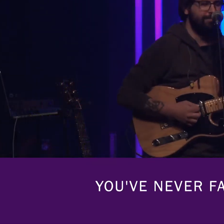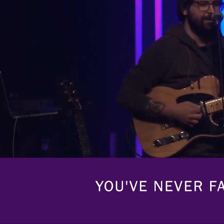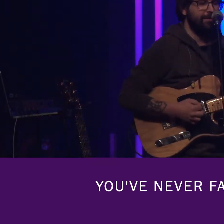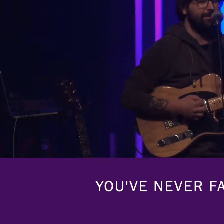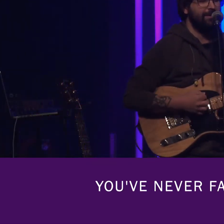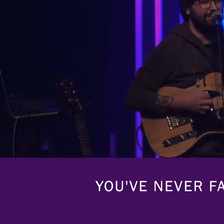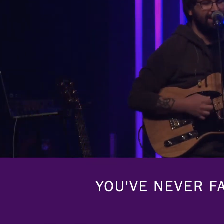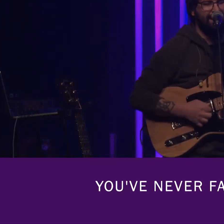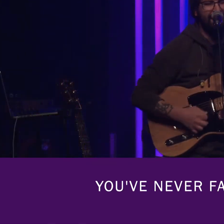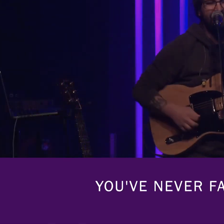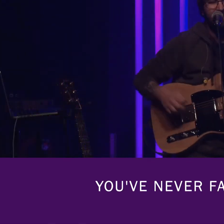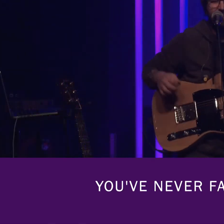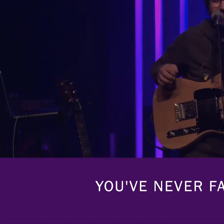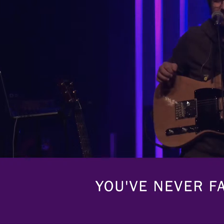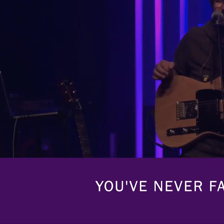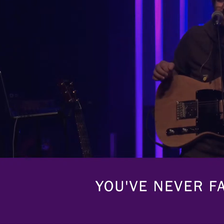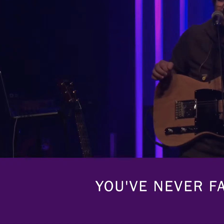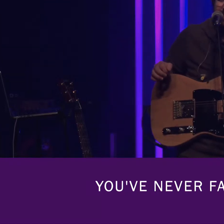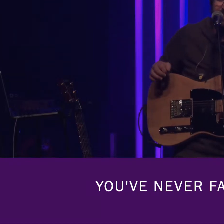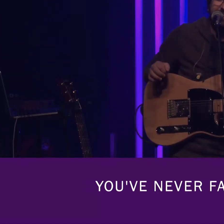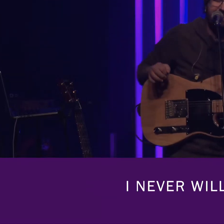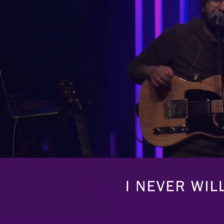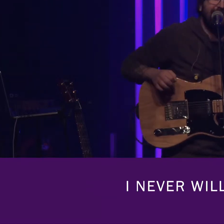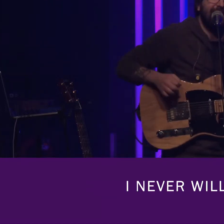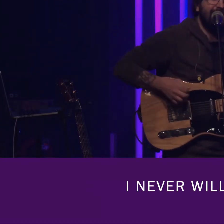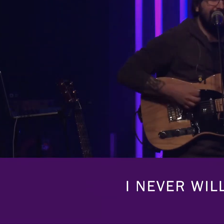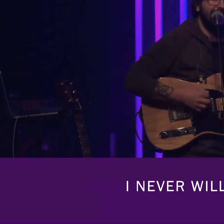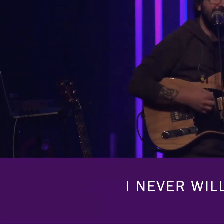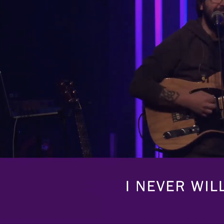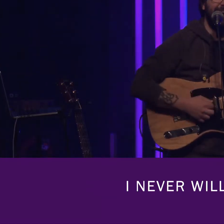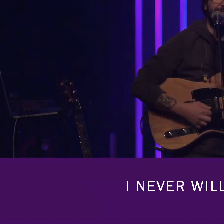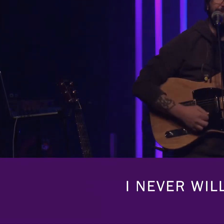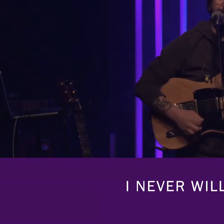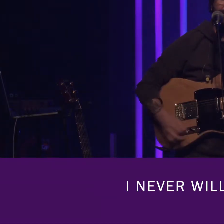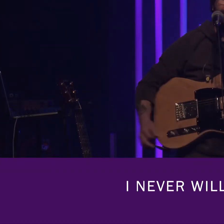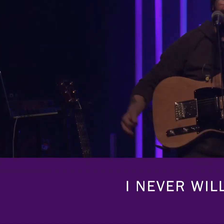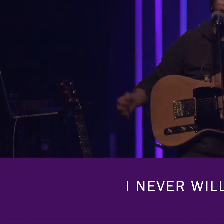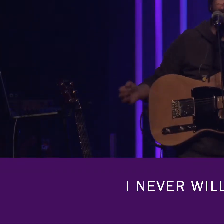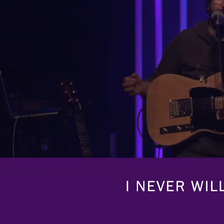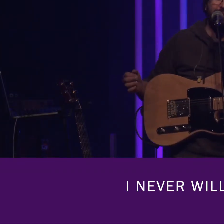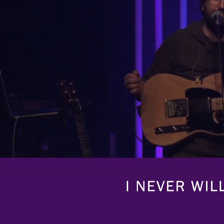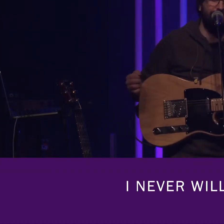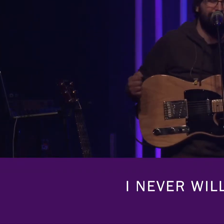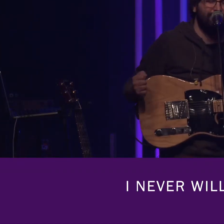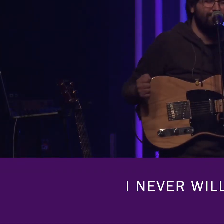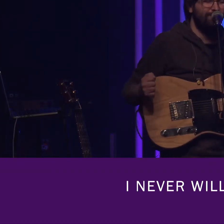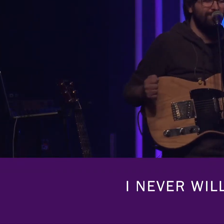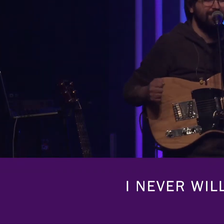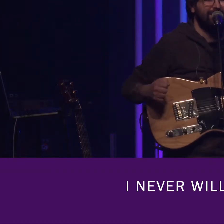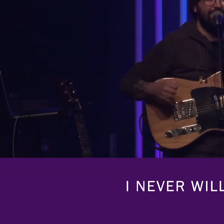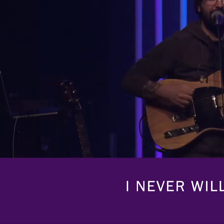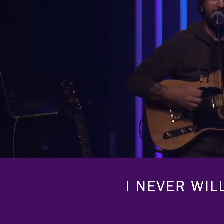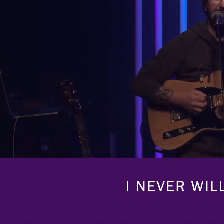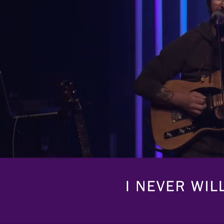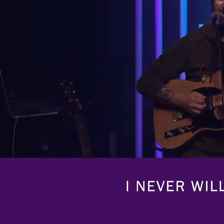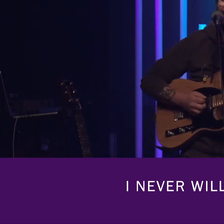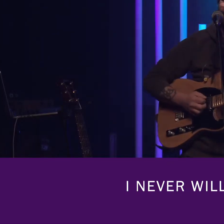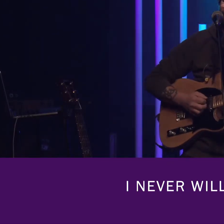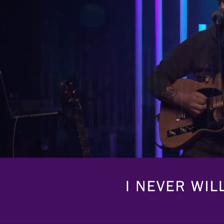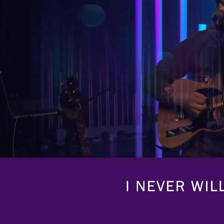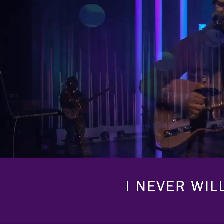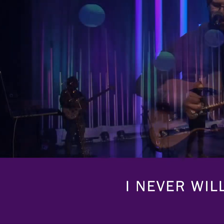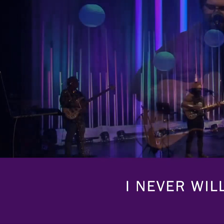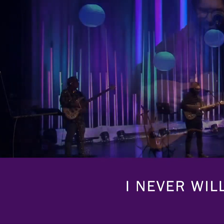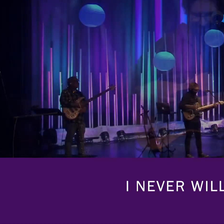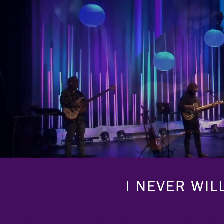failed me yet. I never will forget.